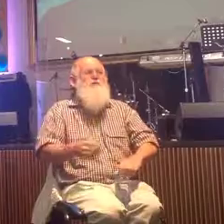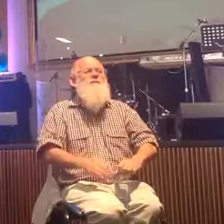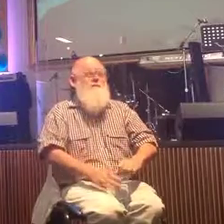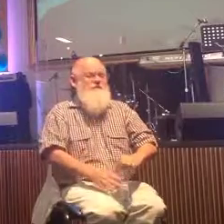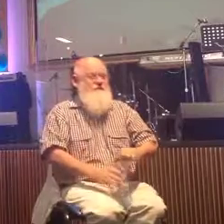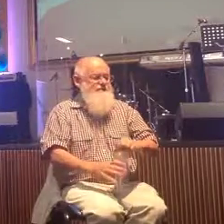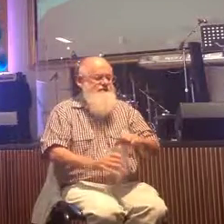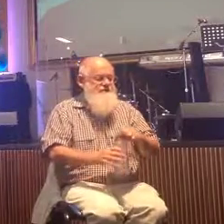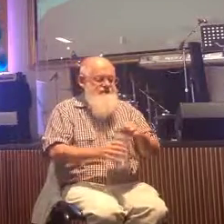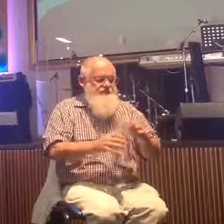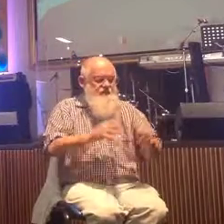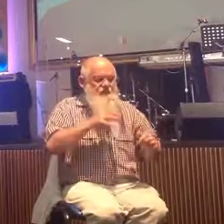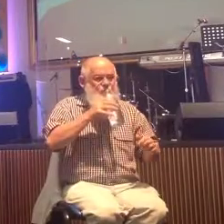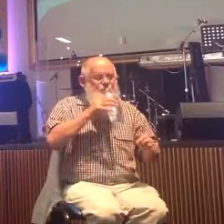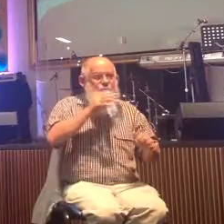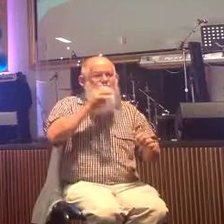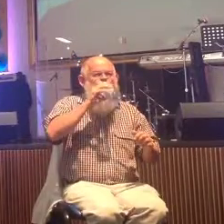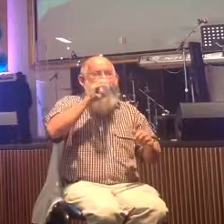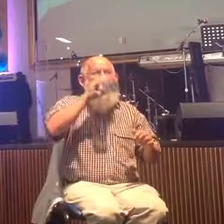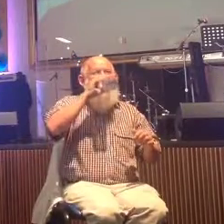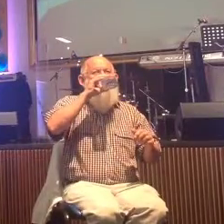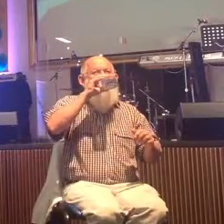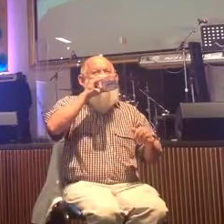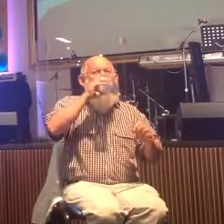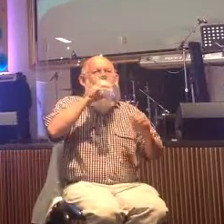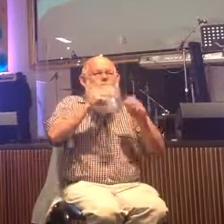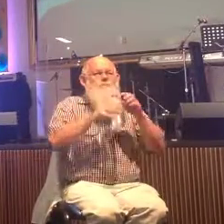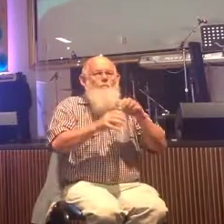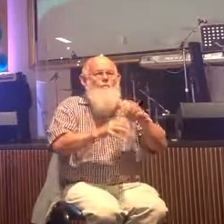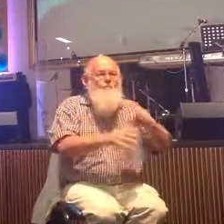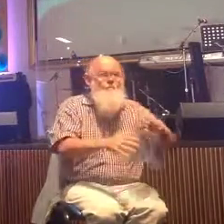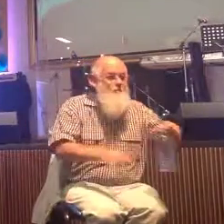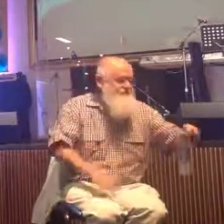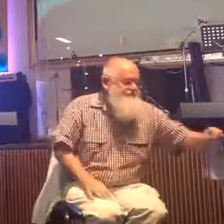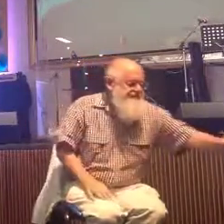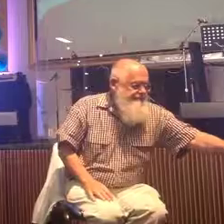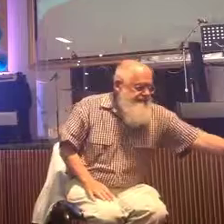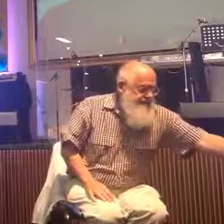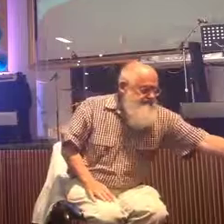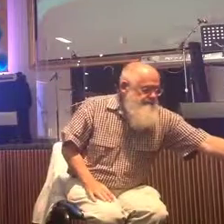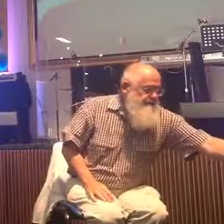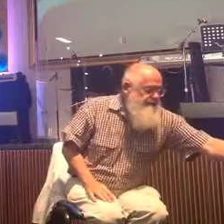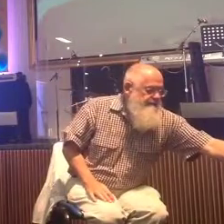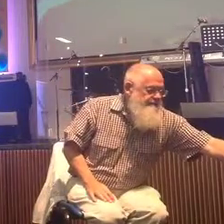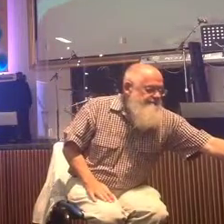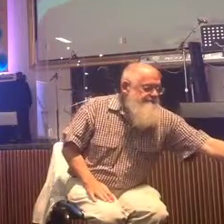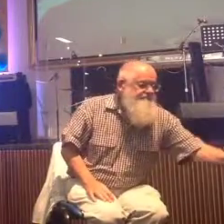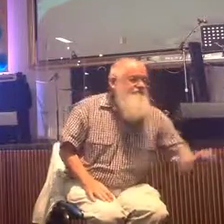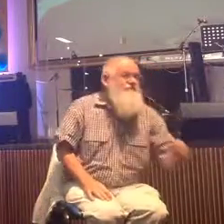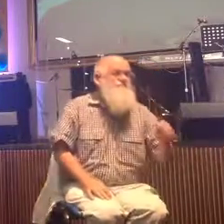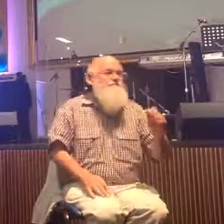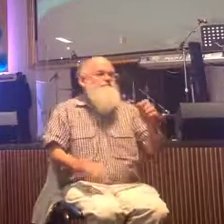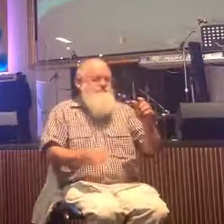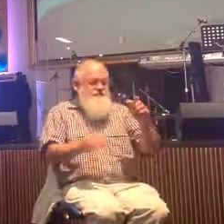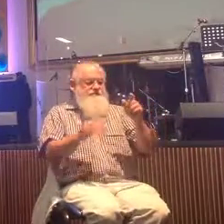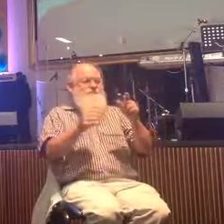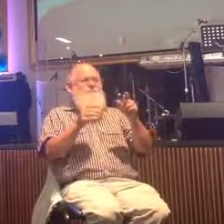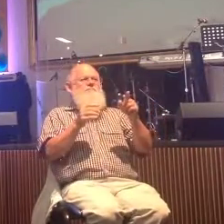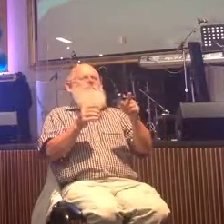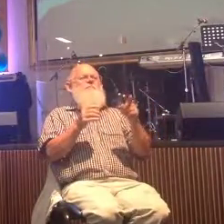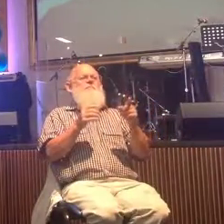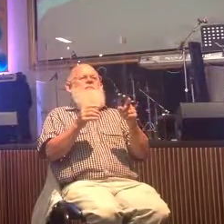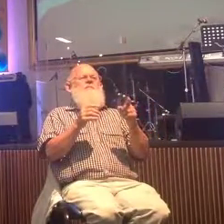if we saw the end result. I mean, the images on TV at night when you're the only one up